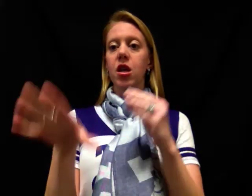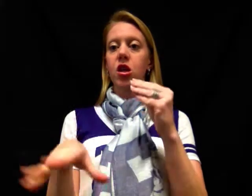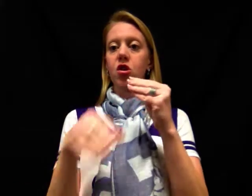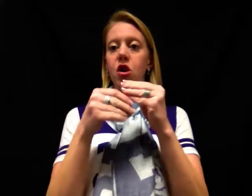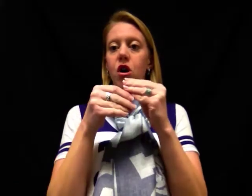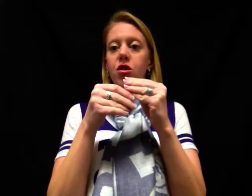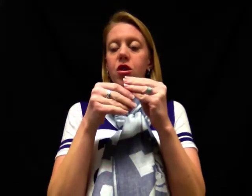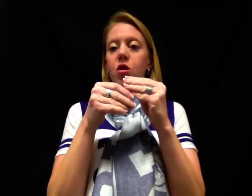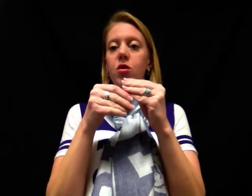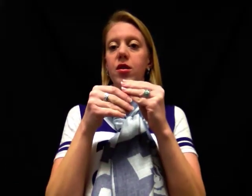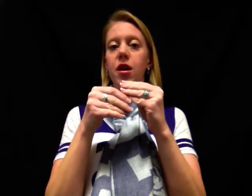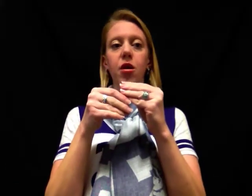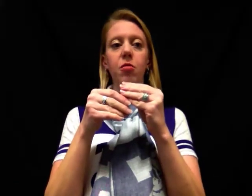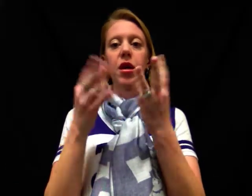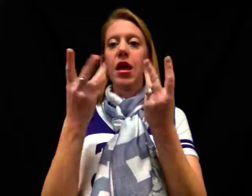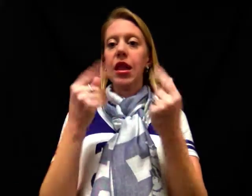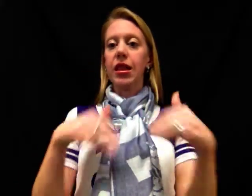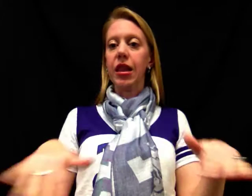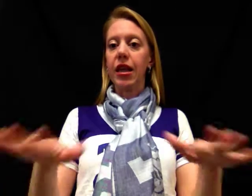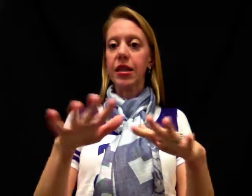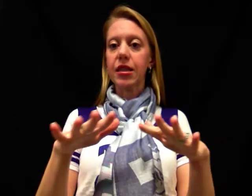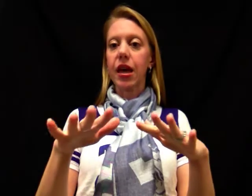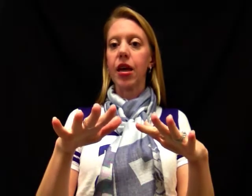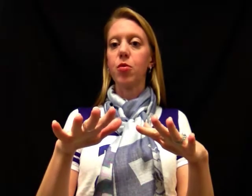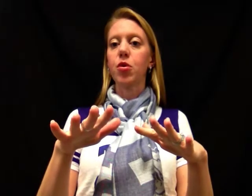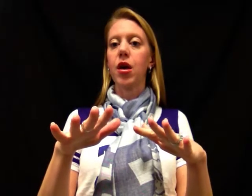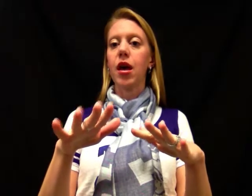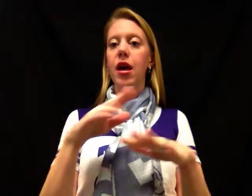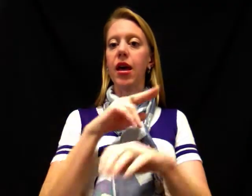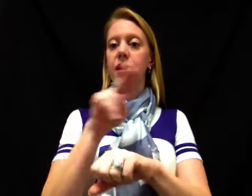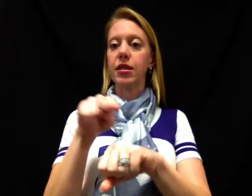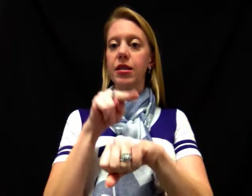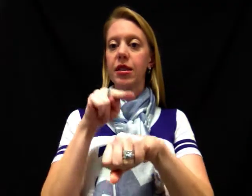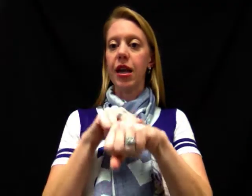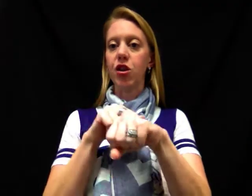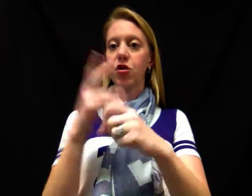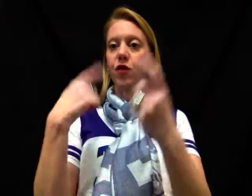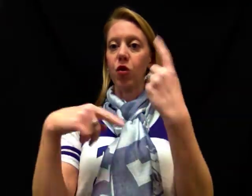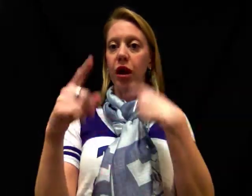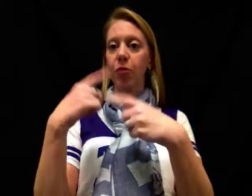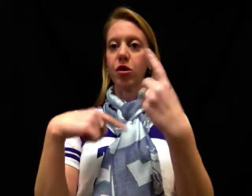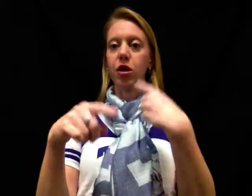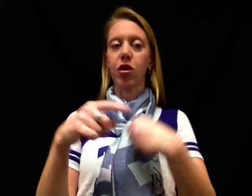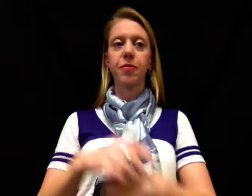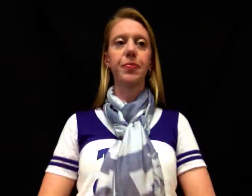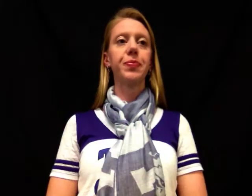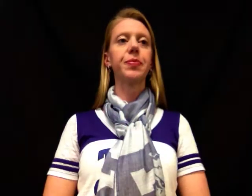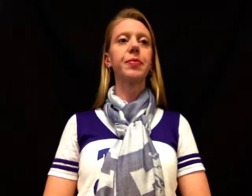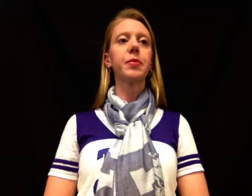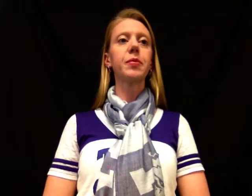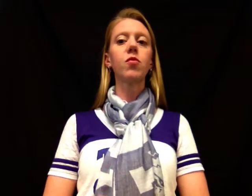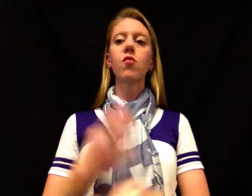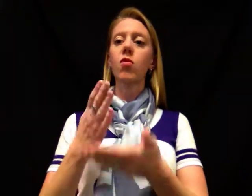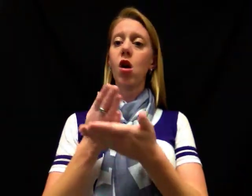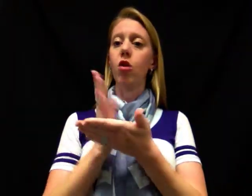There's also some landscape and nature vocabulary. All